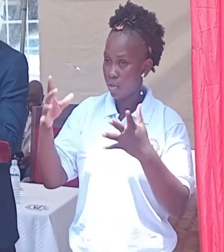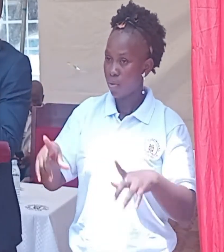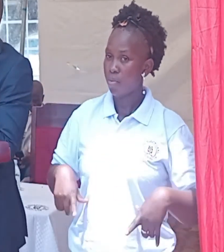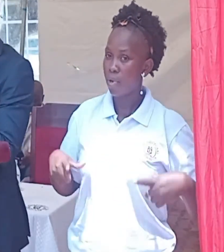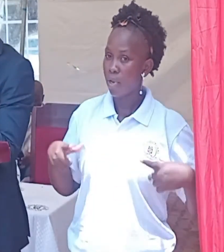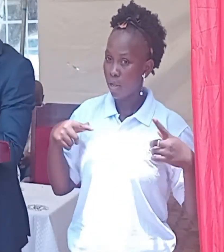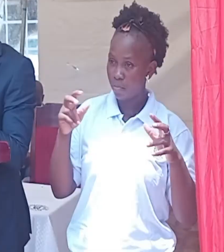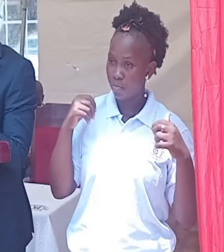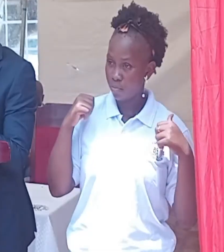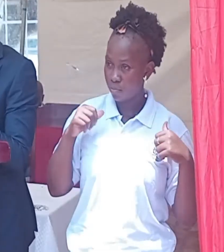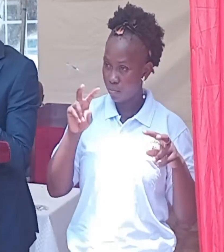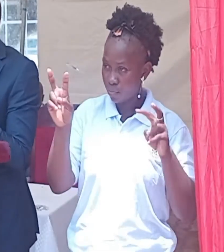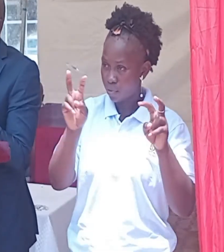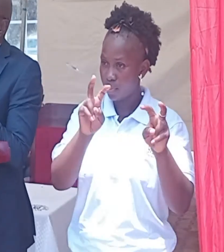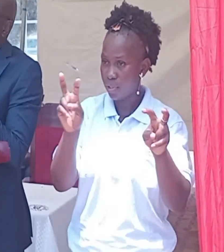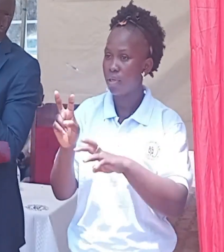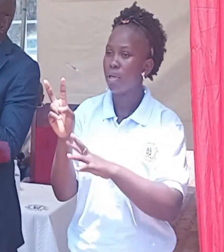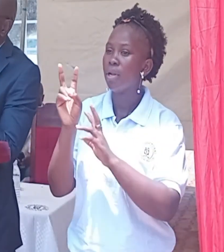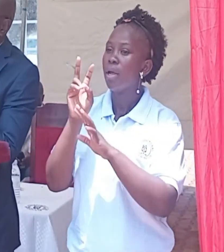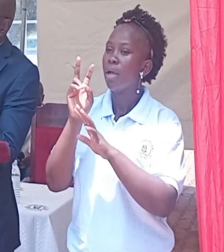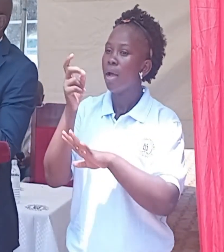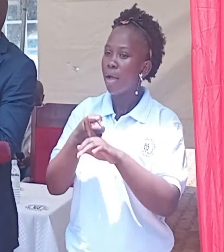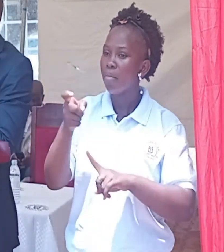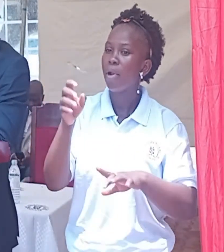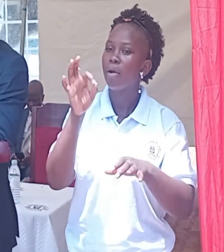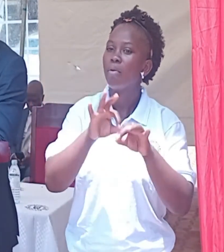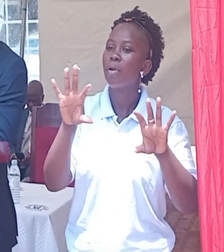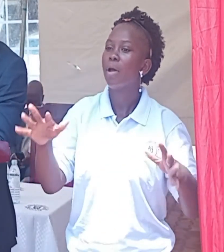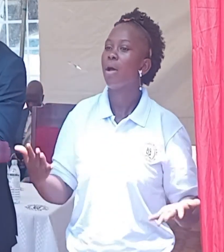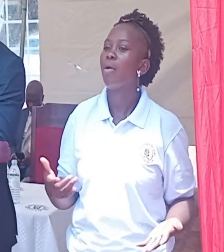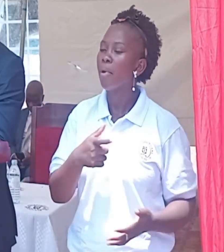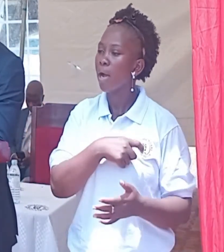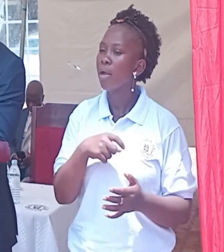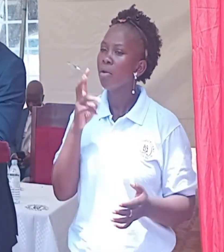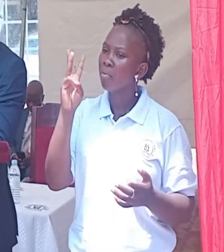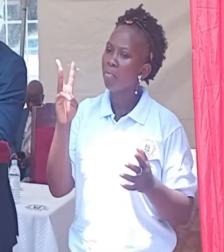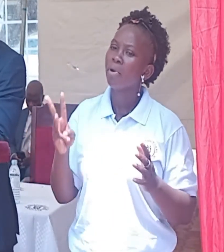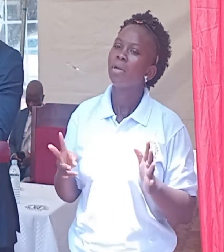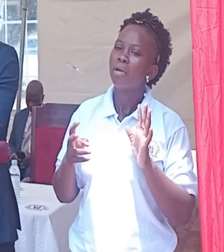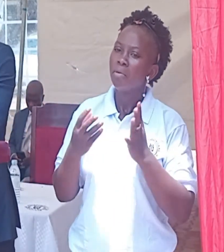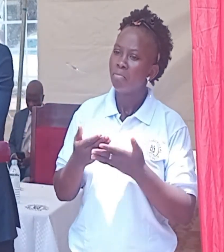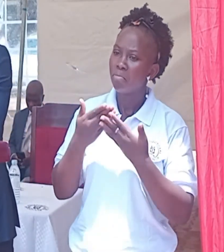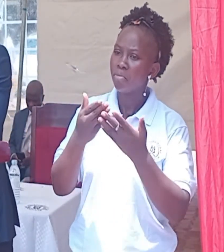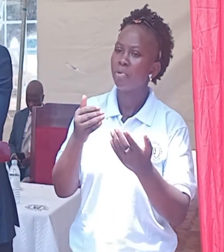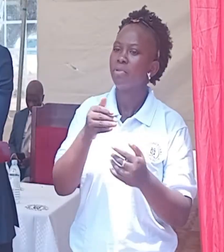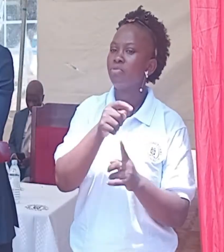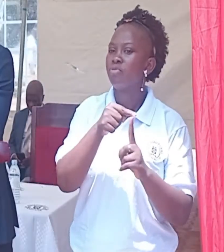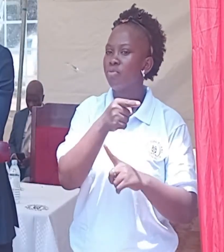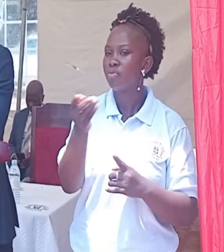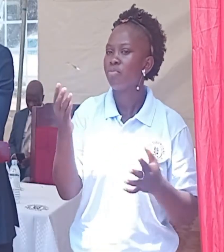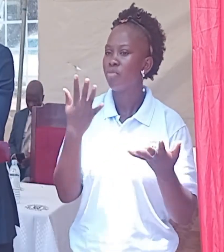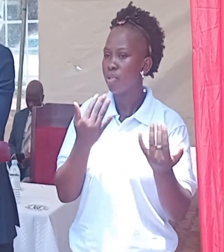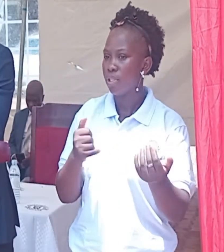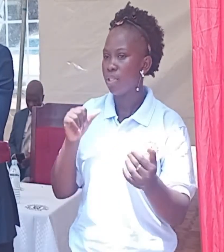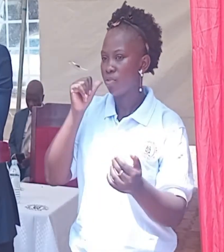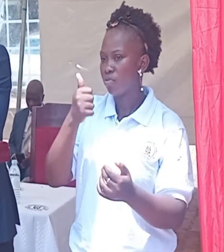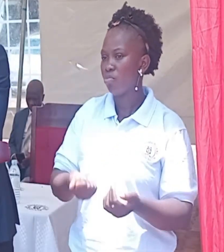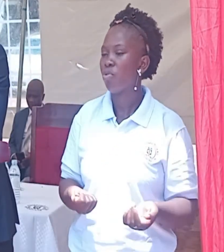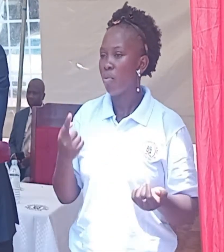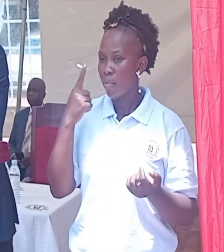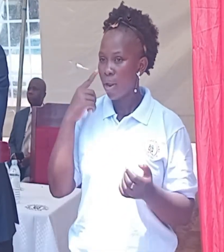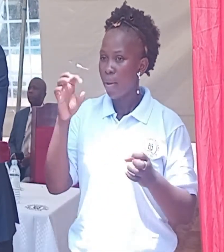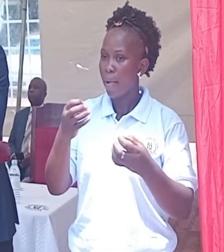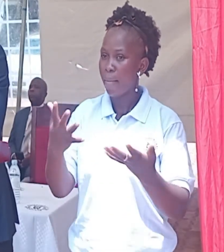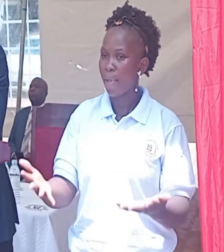Kampala ng'okulonda bwe kubeera. Abakadde tugenda obanjulira, tugenda obabuulira, mulindeko mu lunaku lwankya mulabe